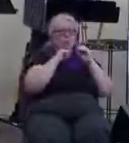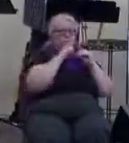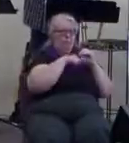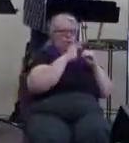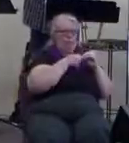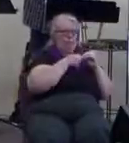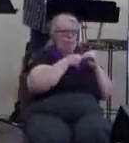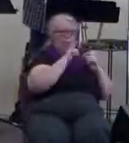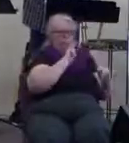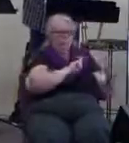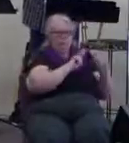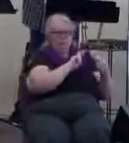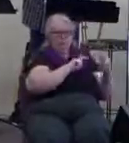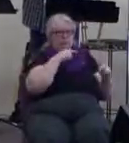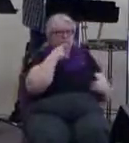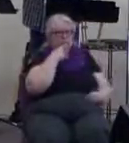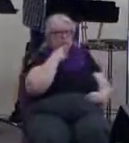God does.